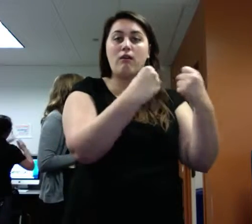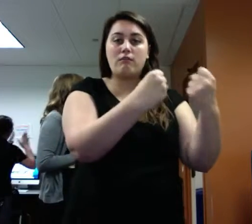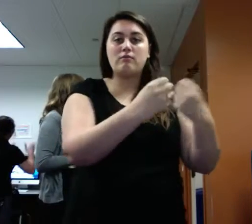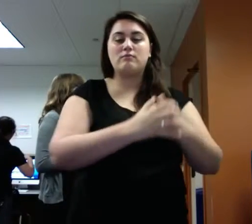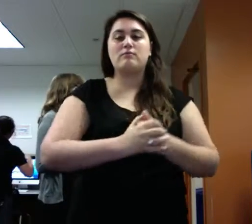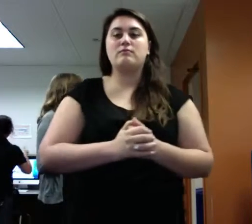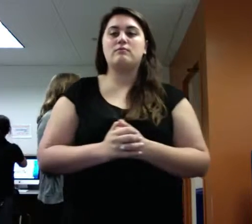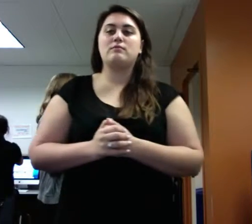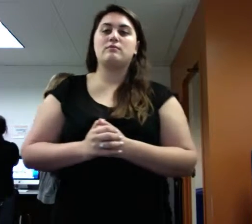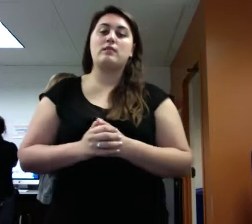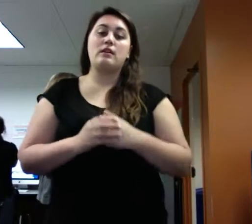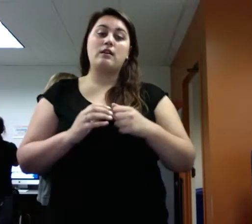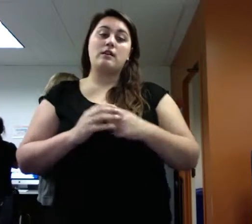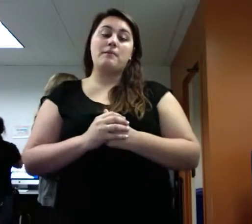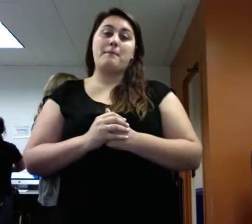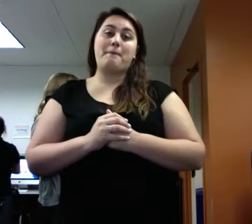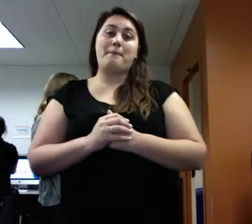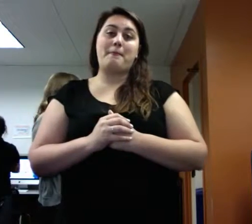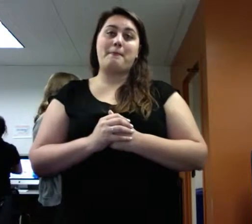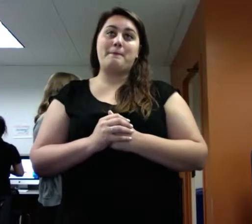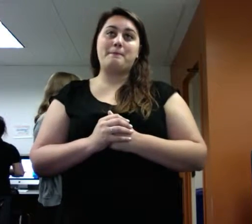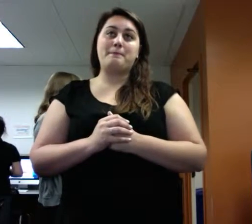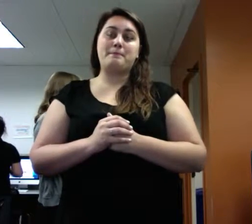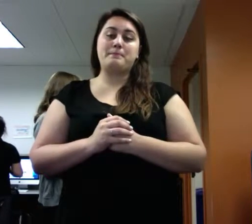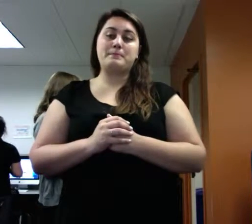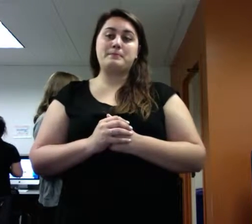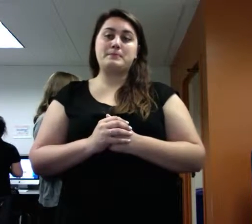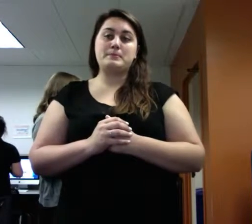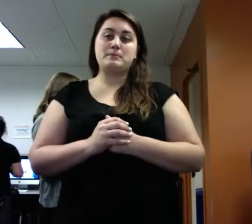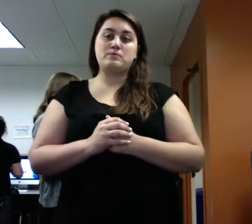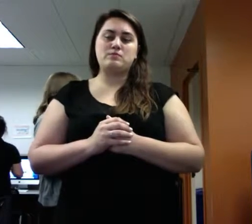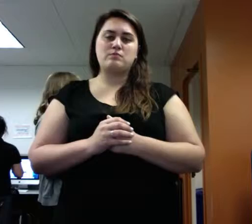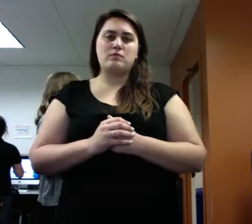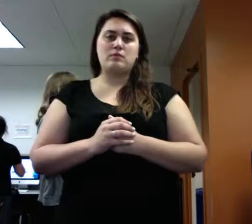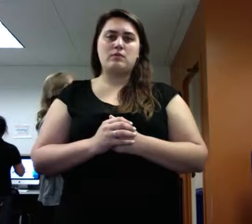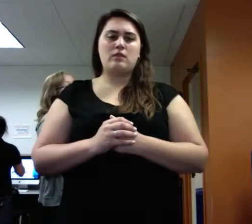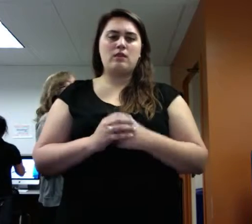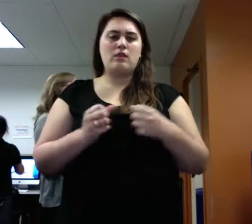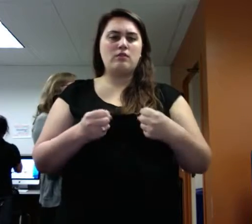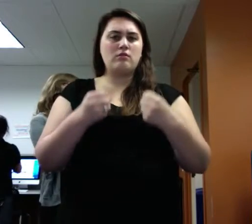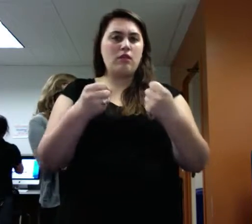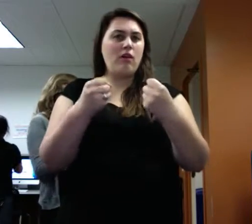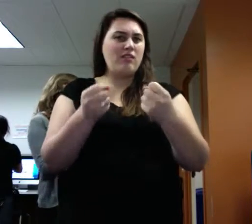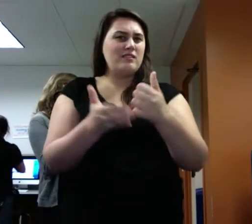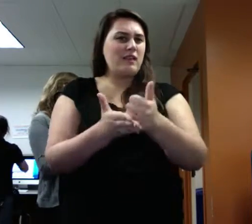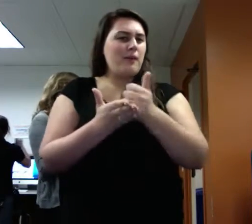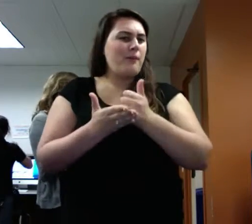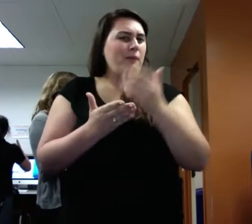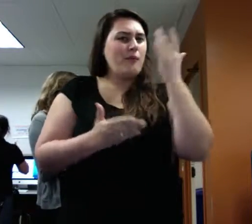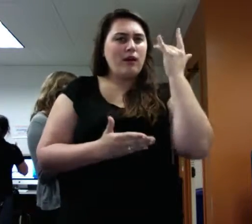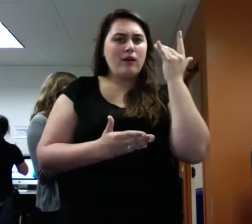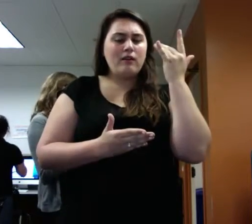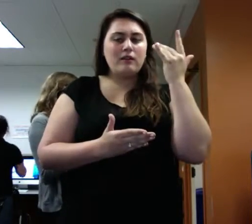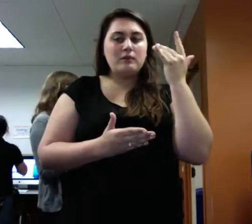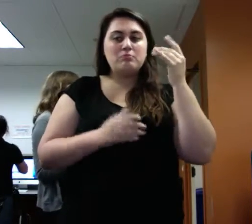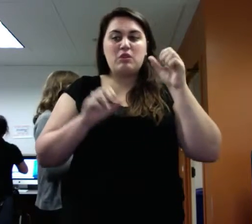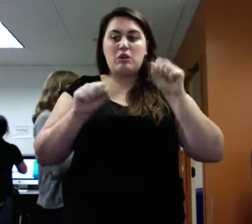ownership expanded the distance that individuals could live from their place of work, so that